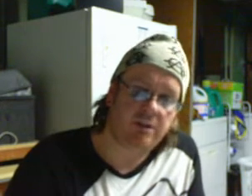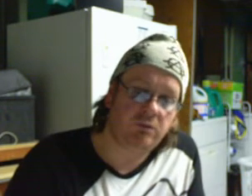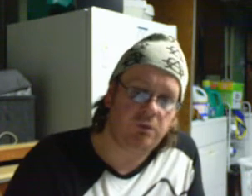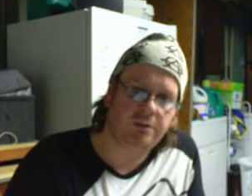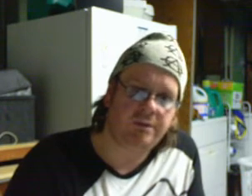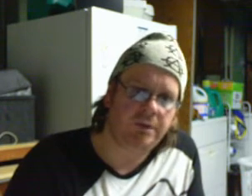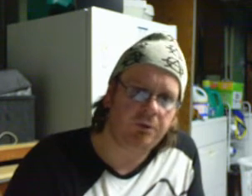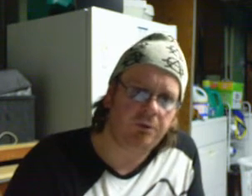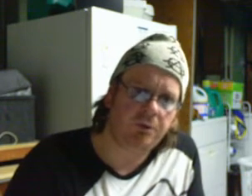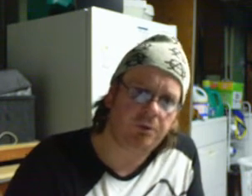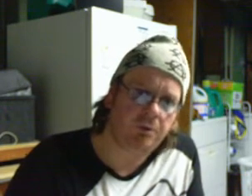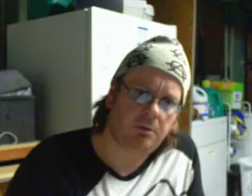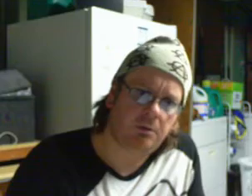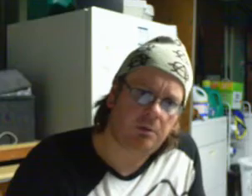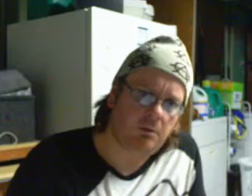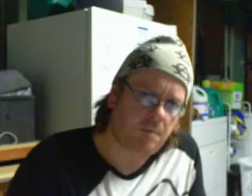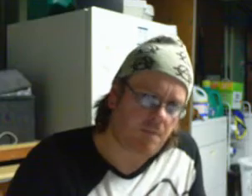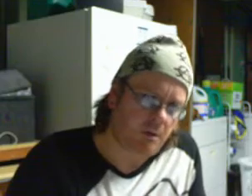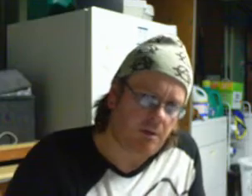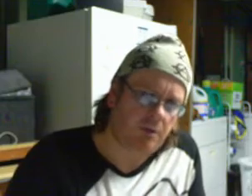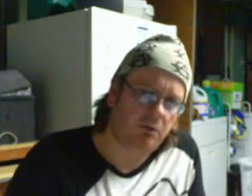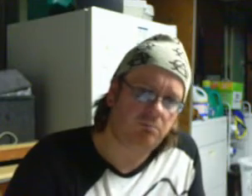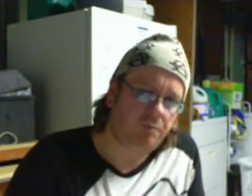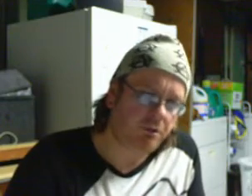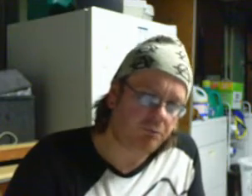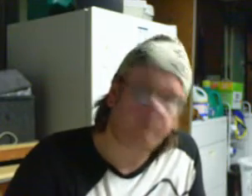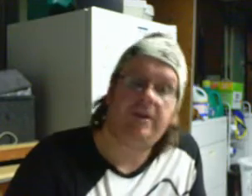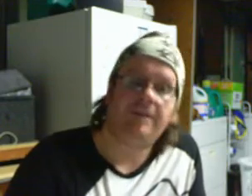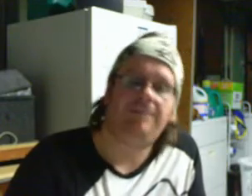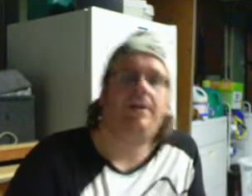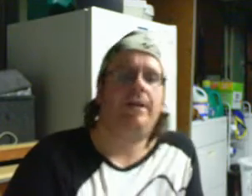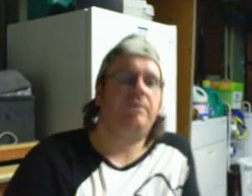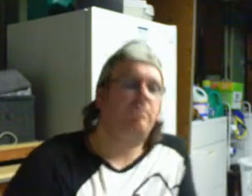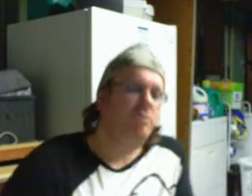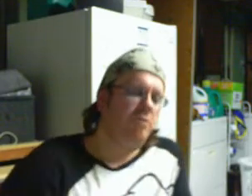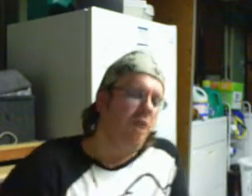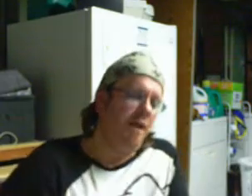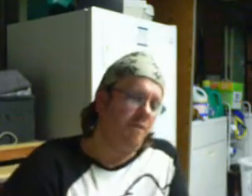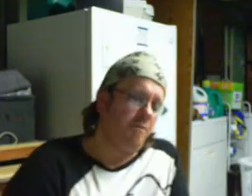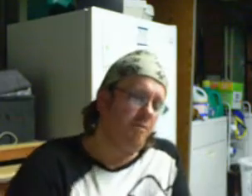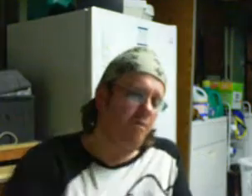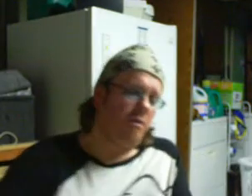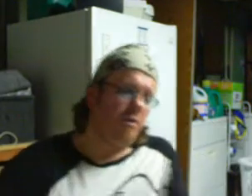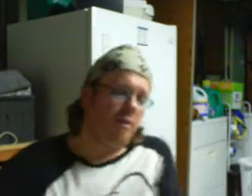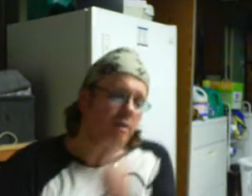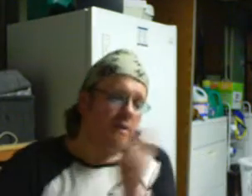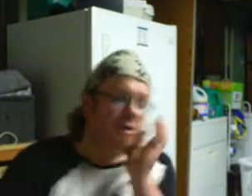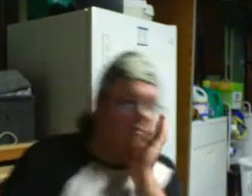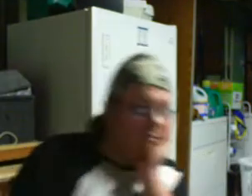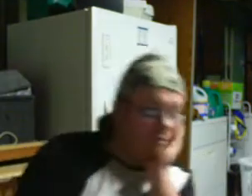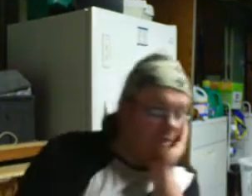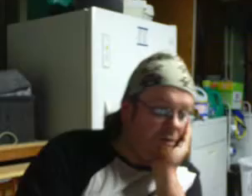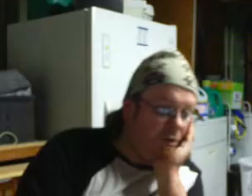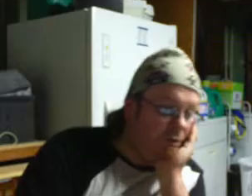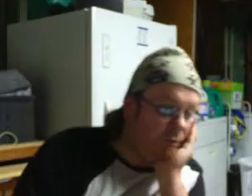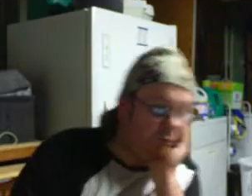priesthood, killed. His own brother was terrified of him for his life. He's levying forced